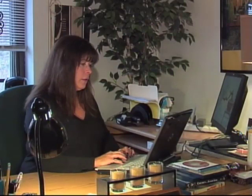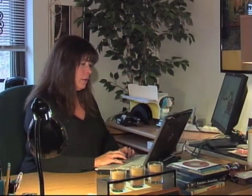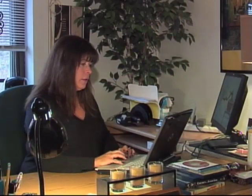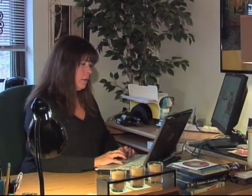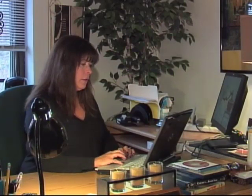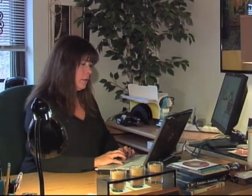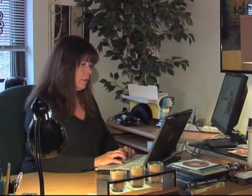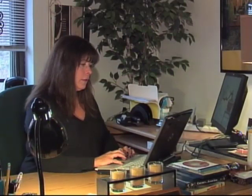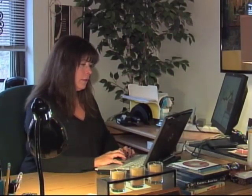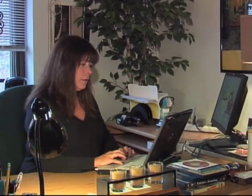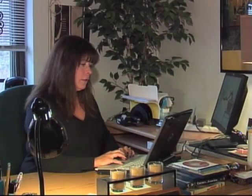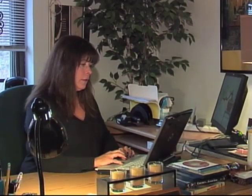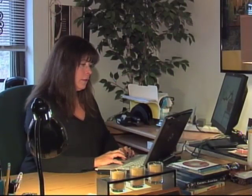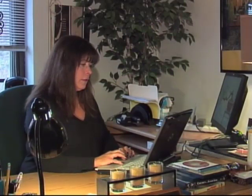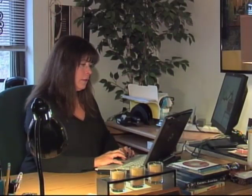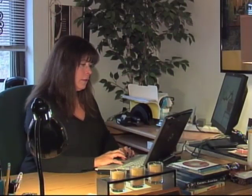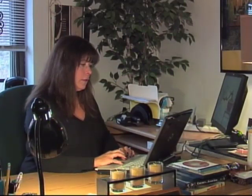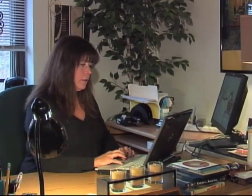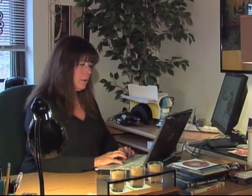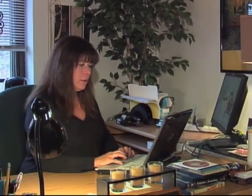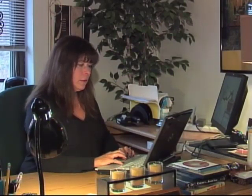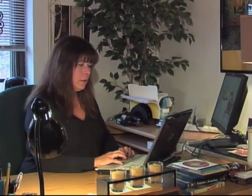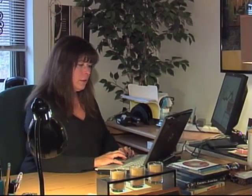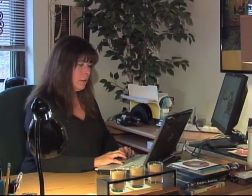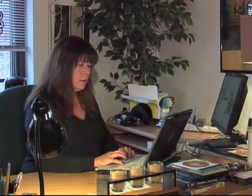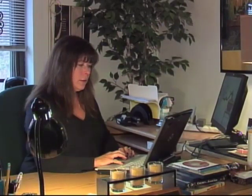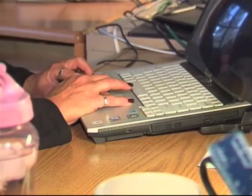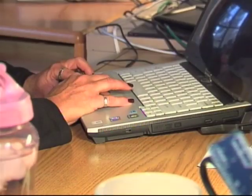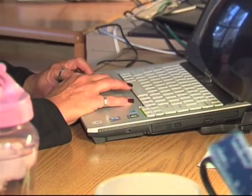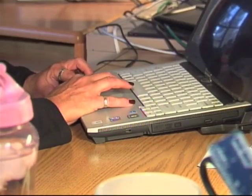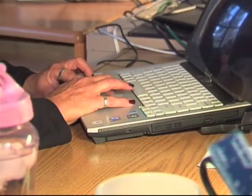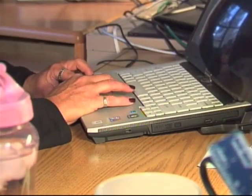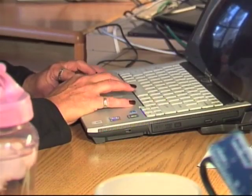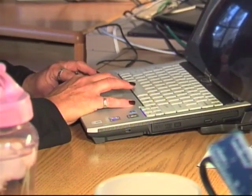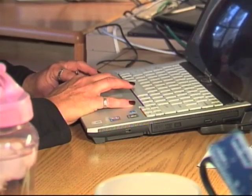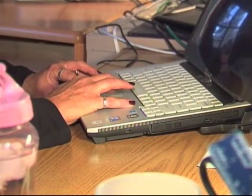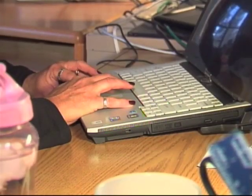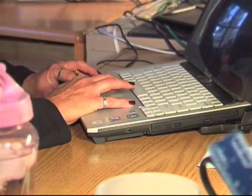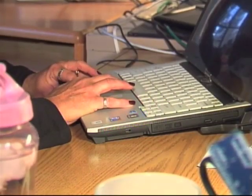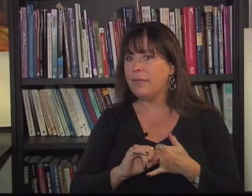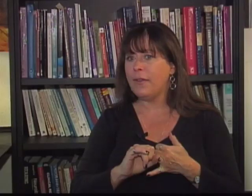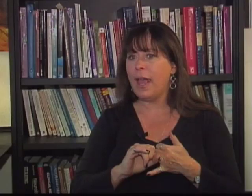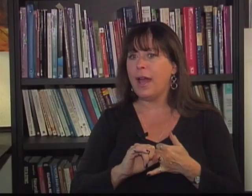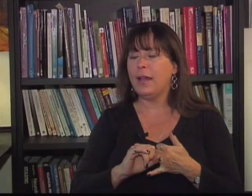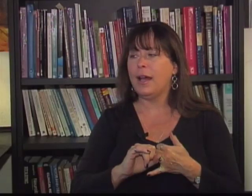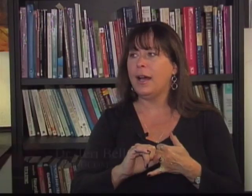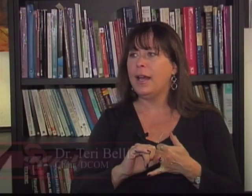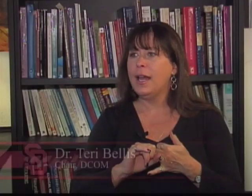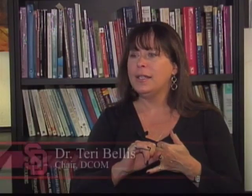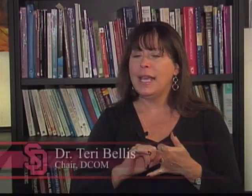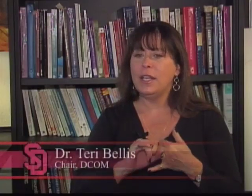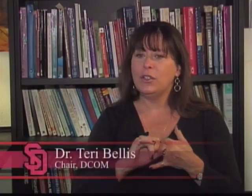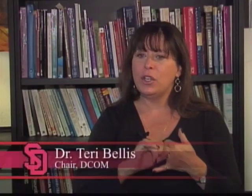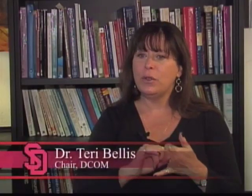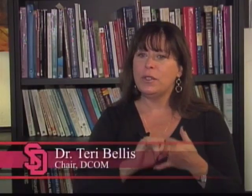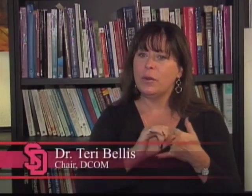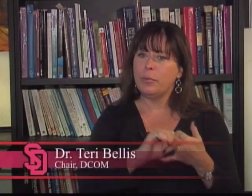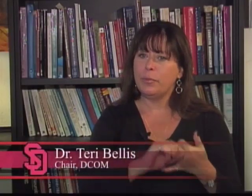theater group, the script is being finalized. It's going to start off as children's theater, but we're hoping to expand it and taking shows that are